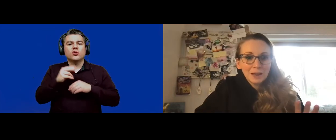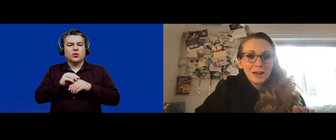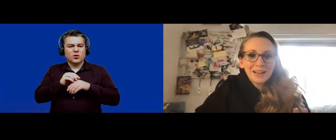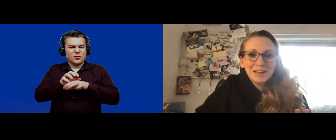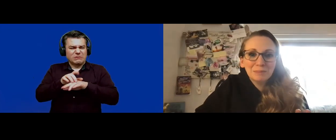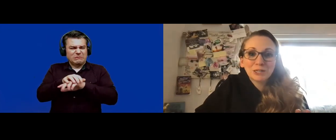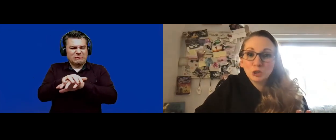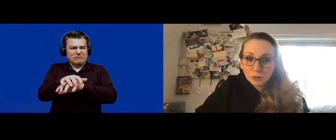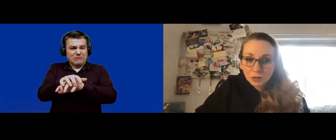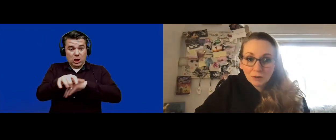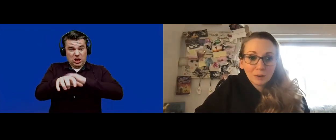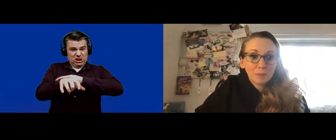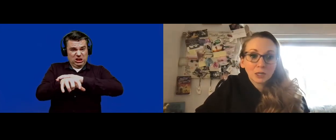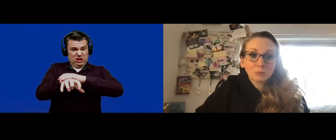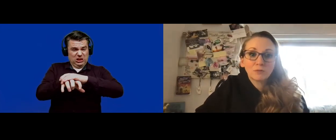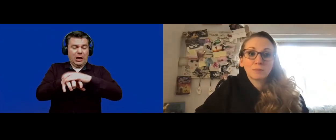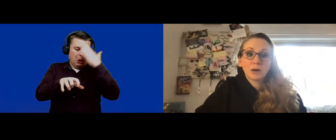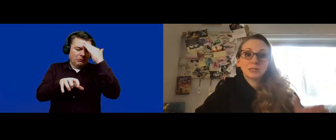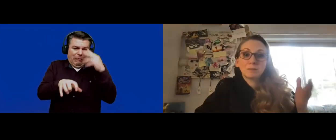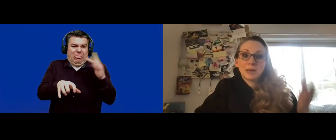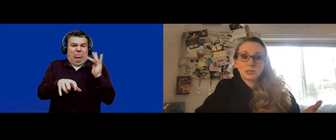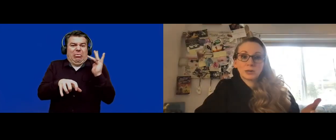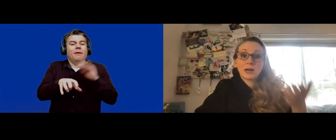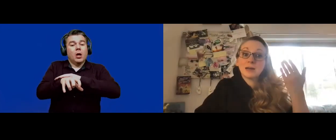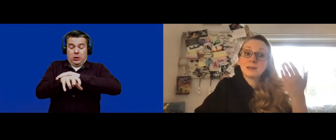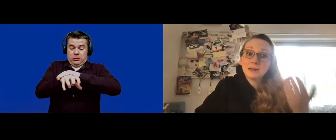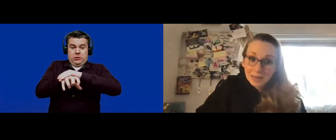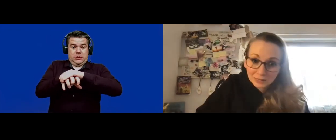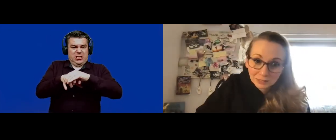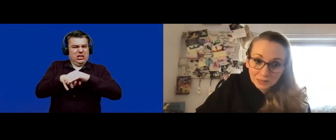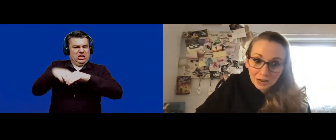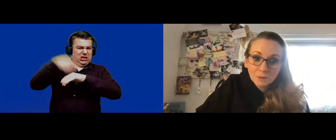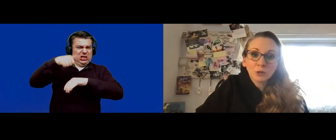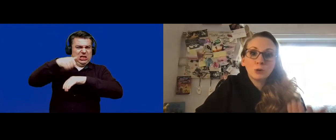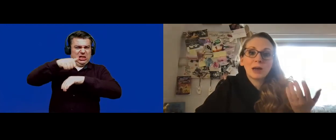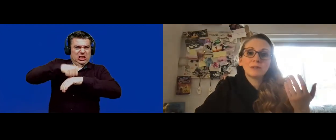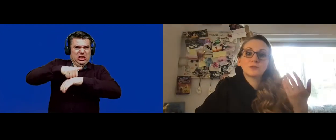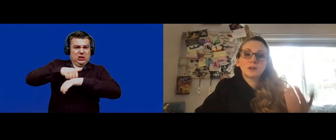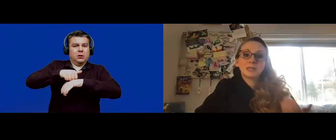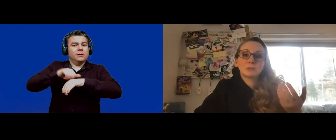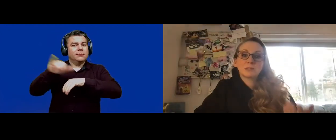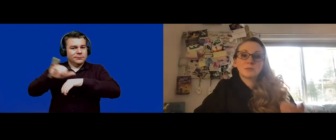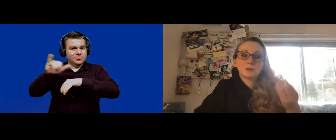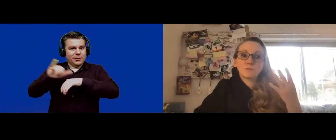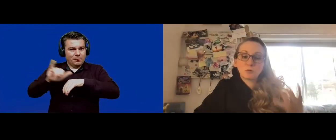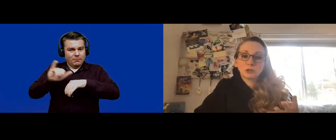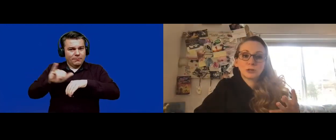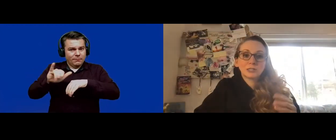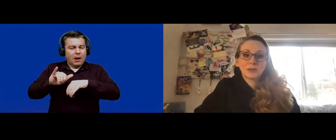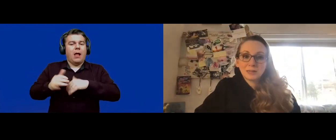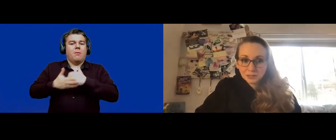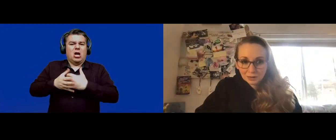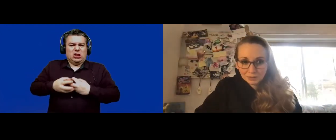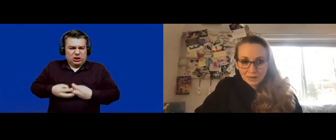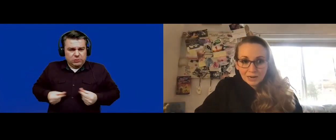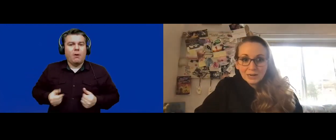disgusting. But it's super tough and impossible for the body to penetrate unless you have these very specific 4 strains